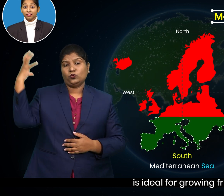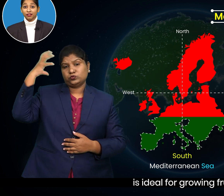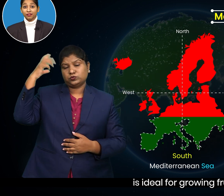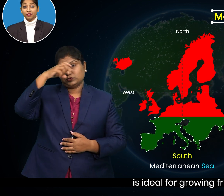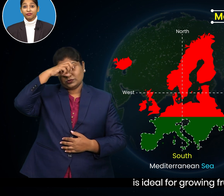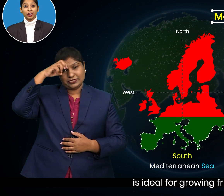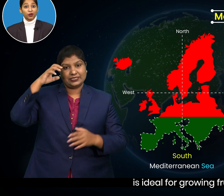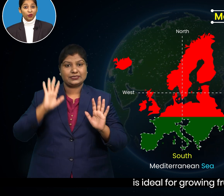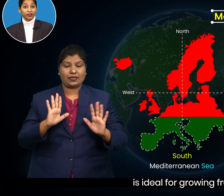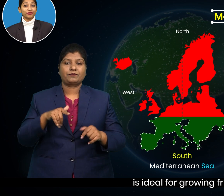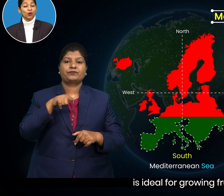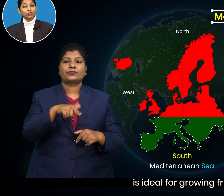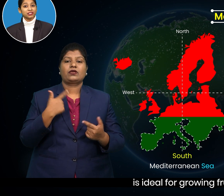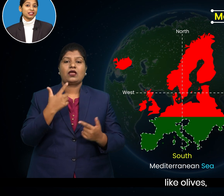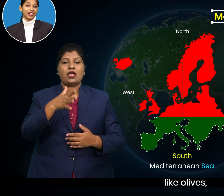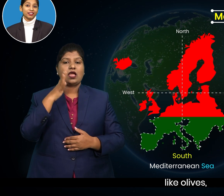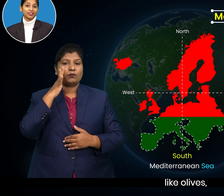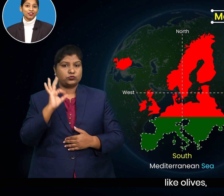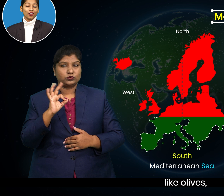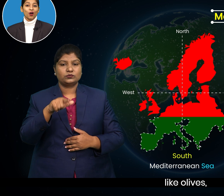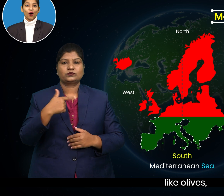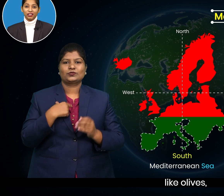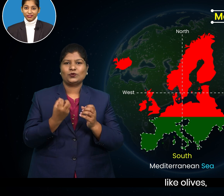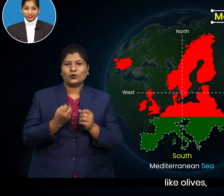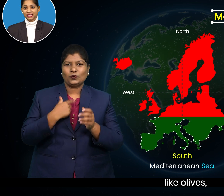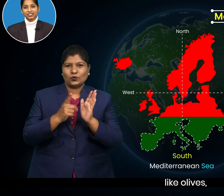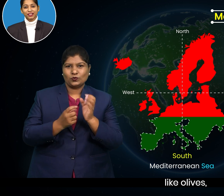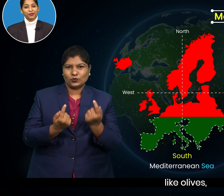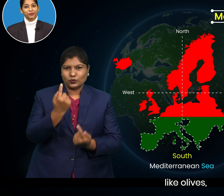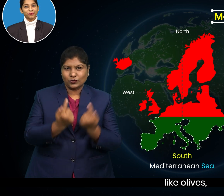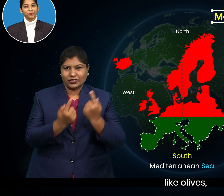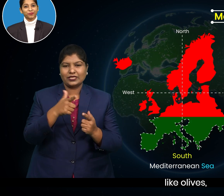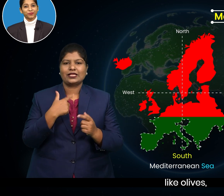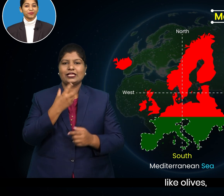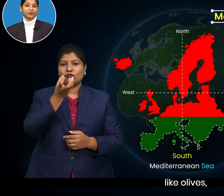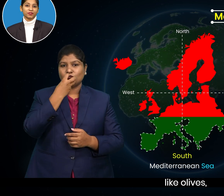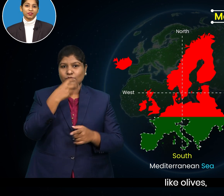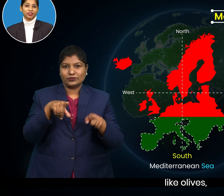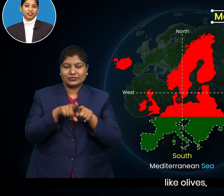ideal for growing fruits like olives,